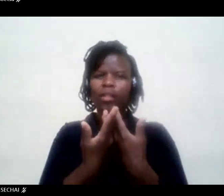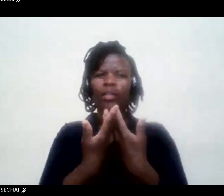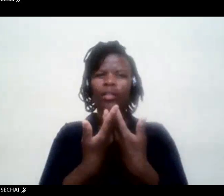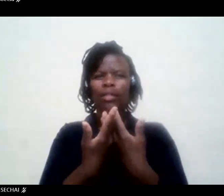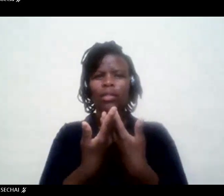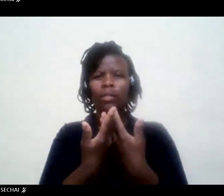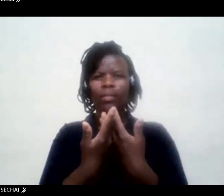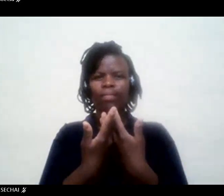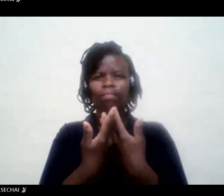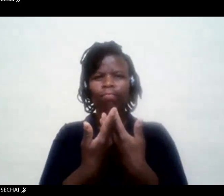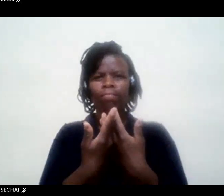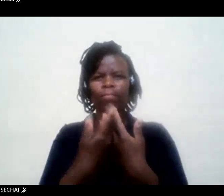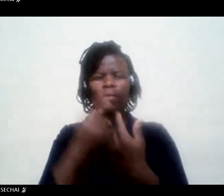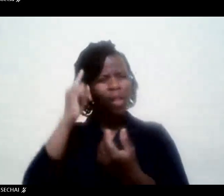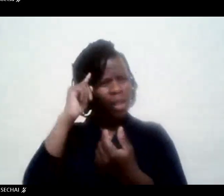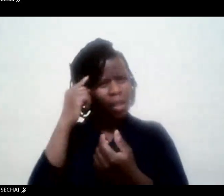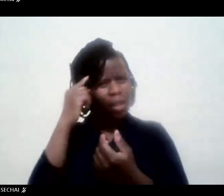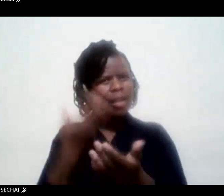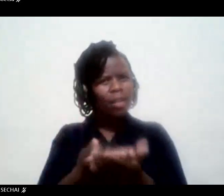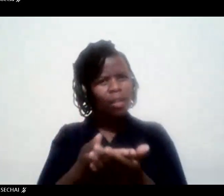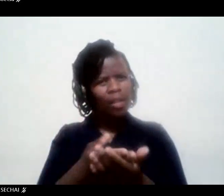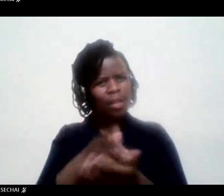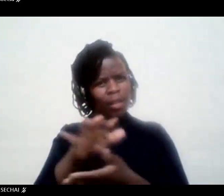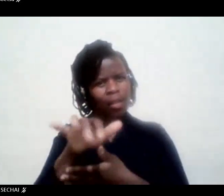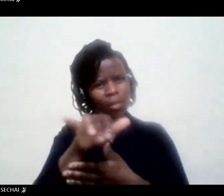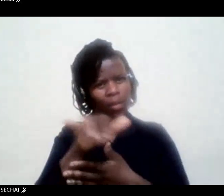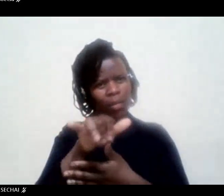to sensitizing people?